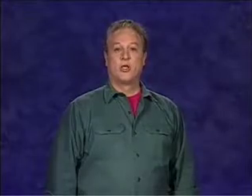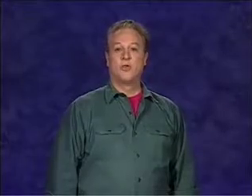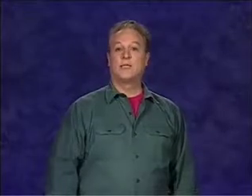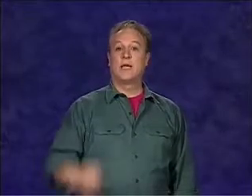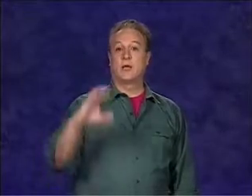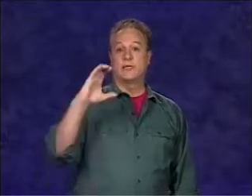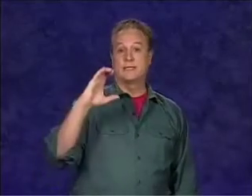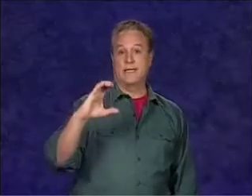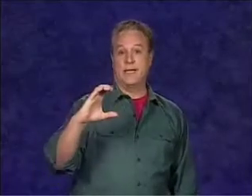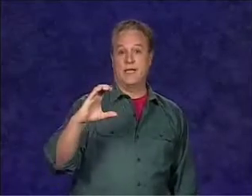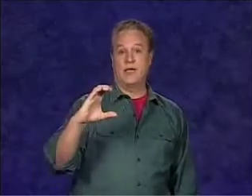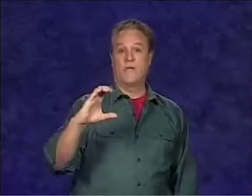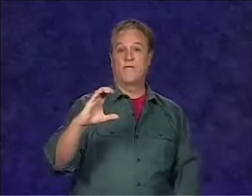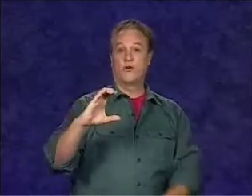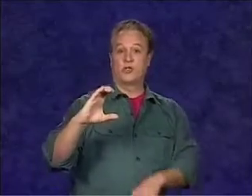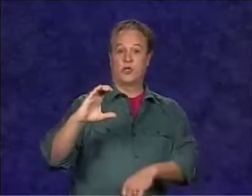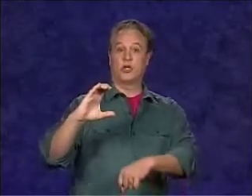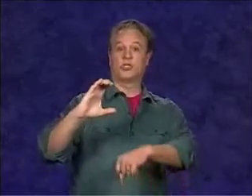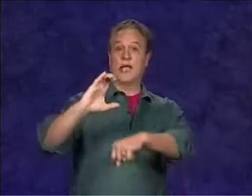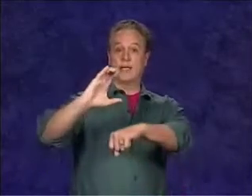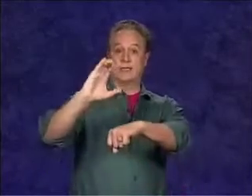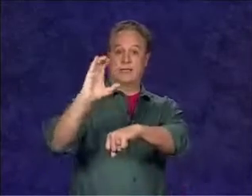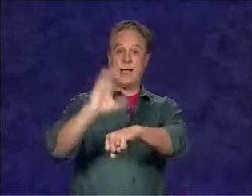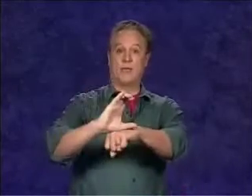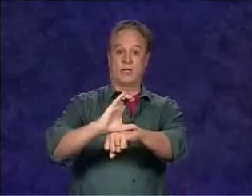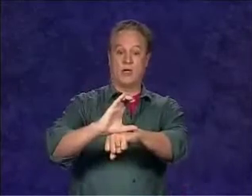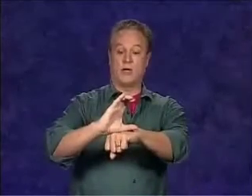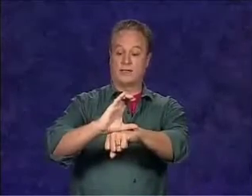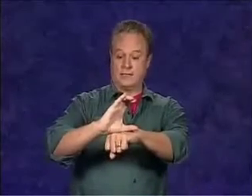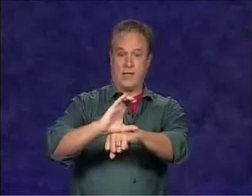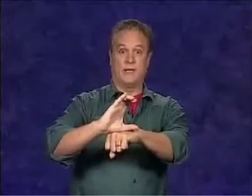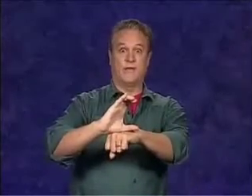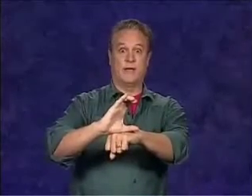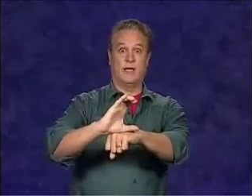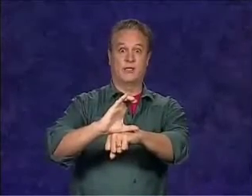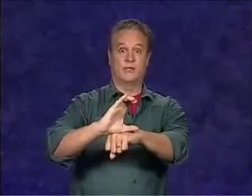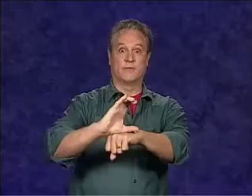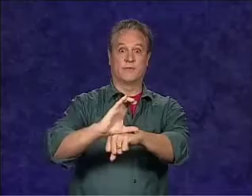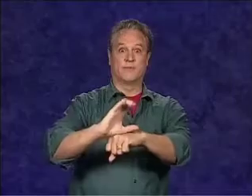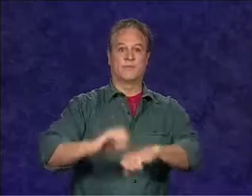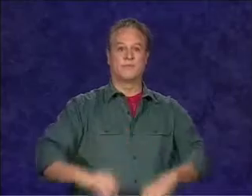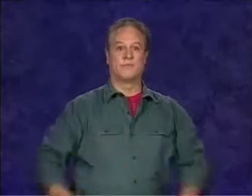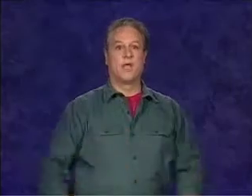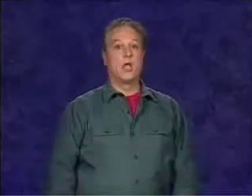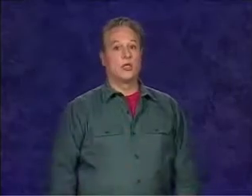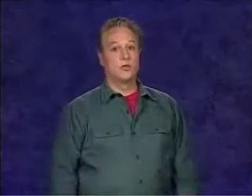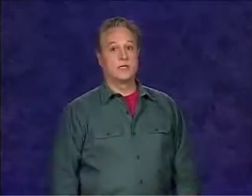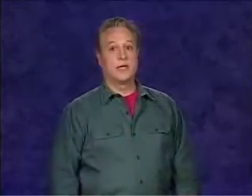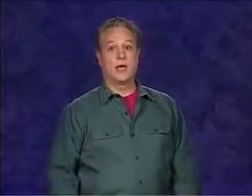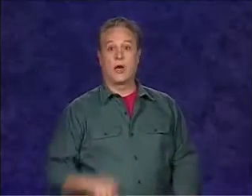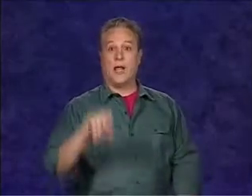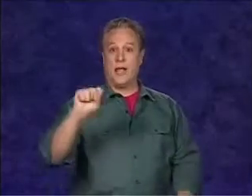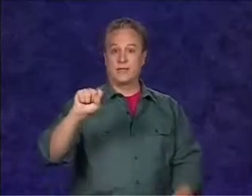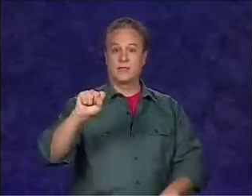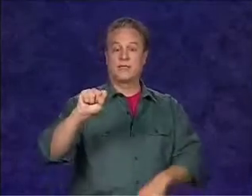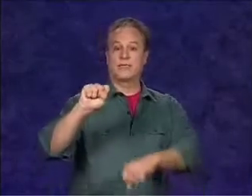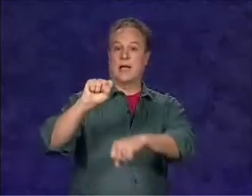Use the letter C for church and establish it on a solid foundation. Use the letter S to